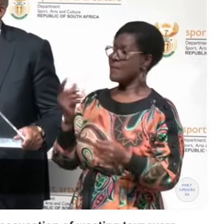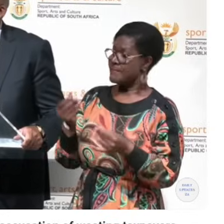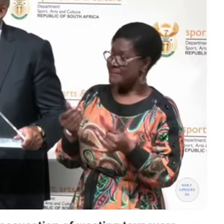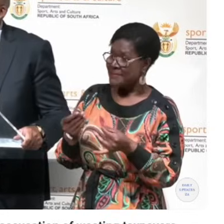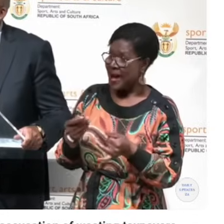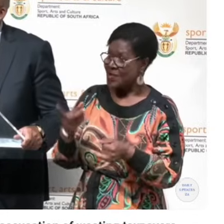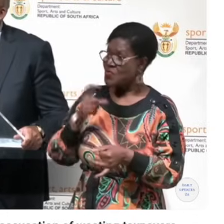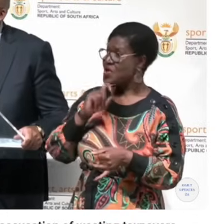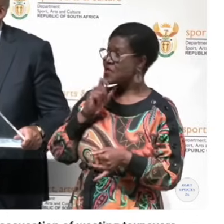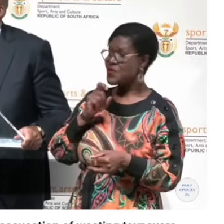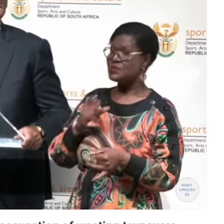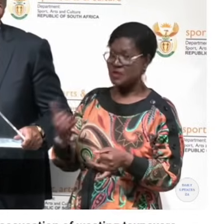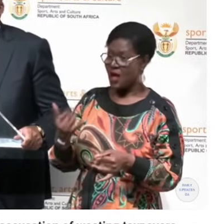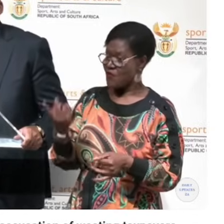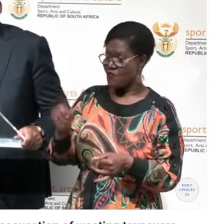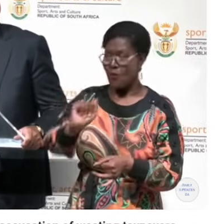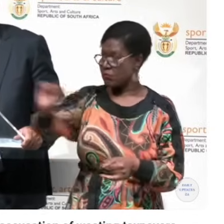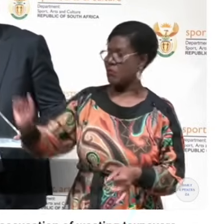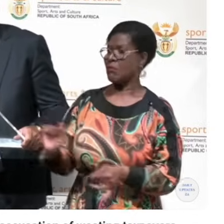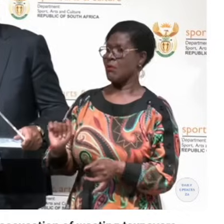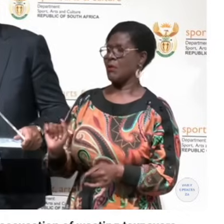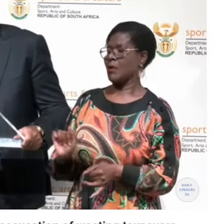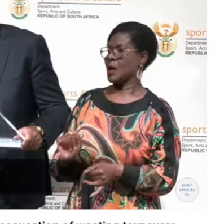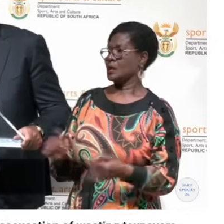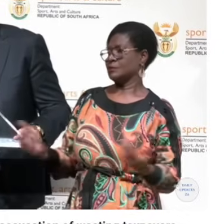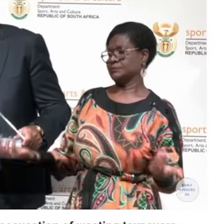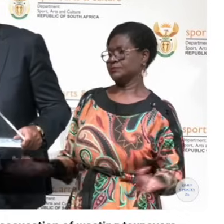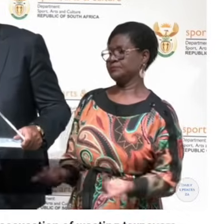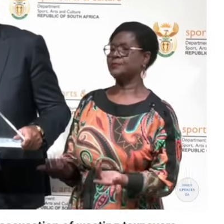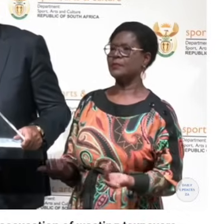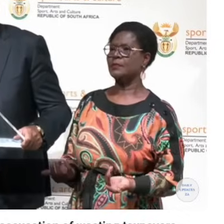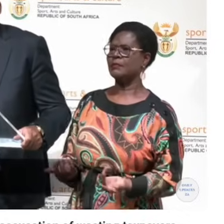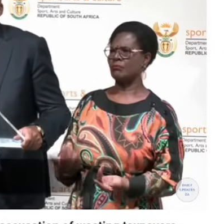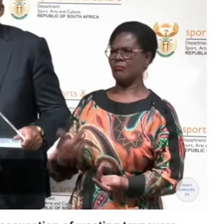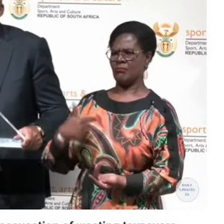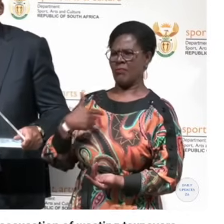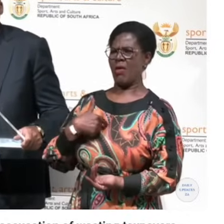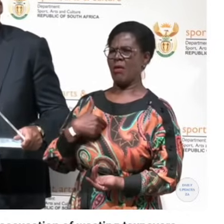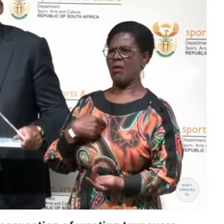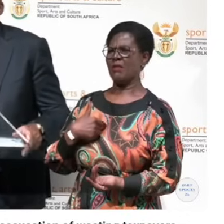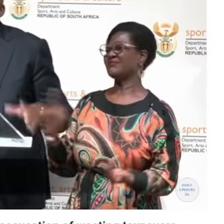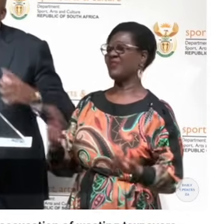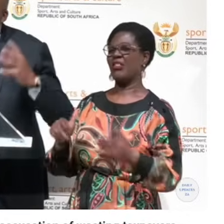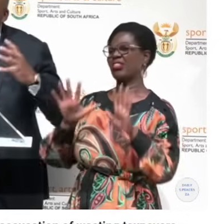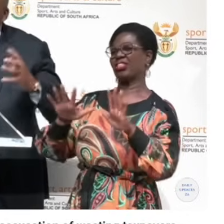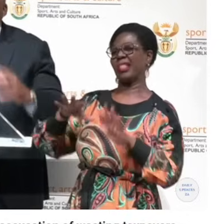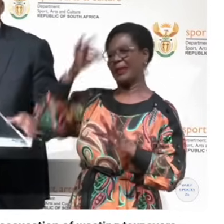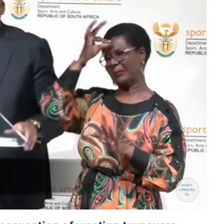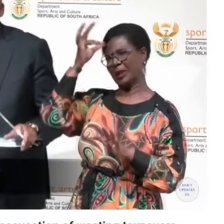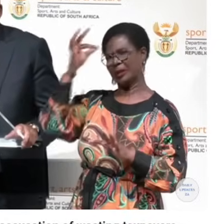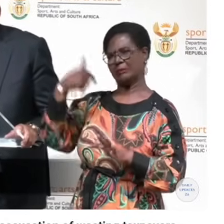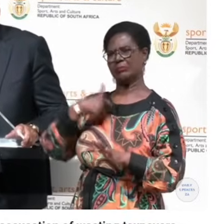is belonging to the people. Now, I was annoyed for 10 minutes, but when that